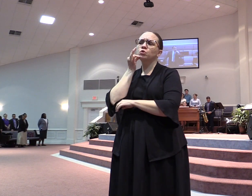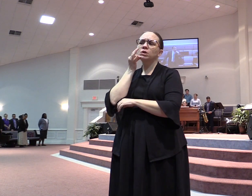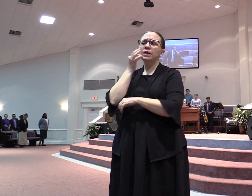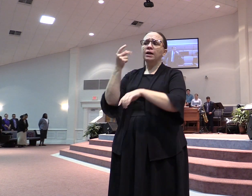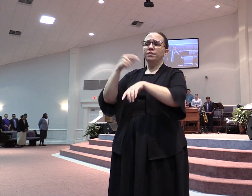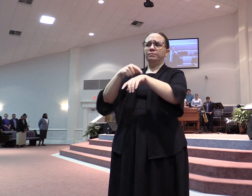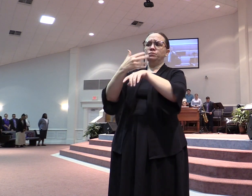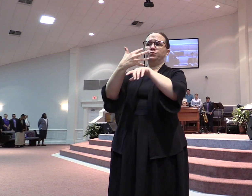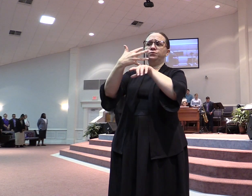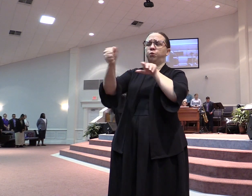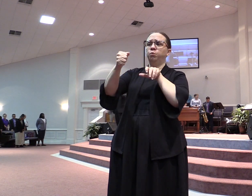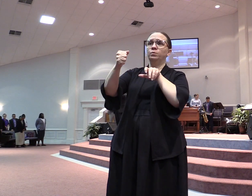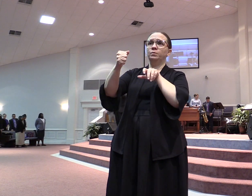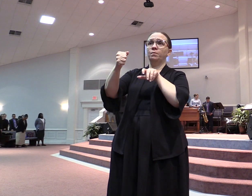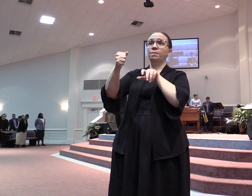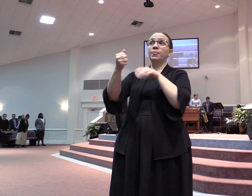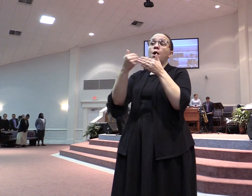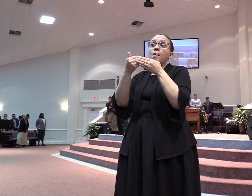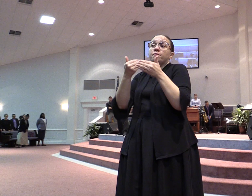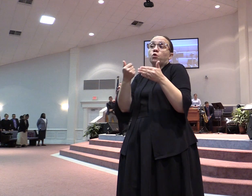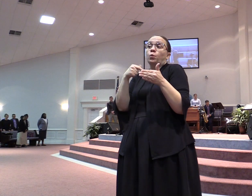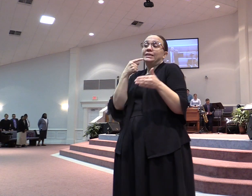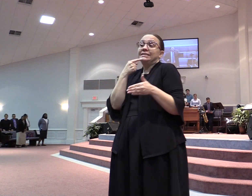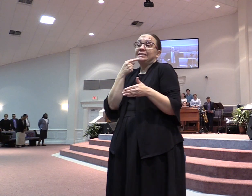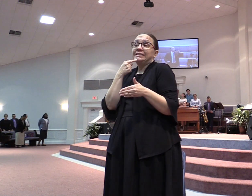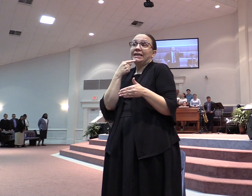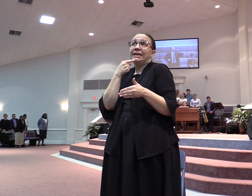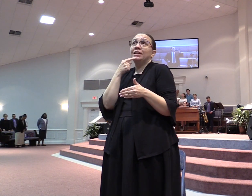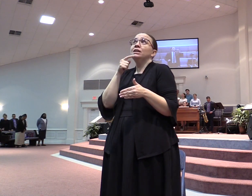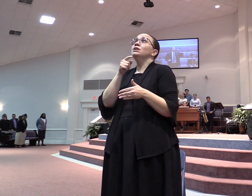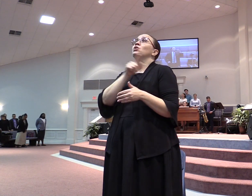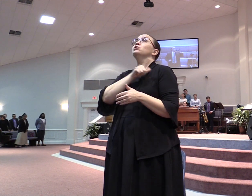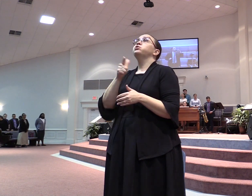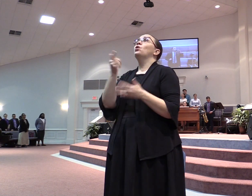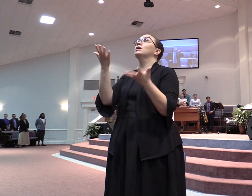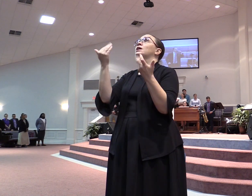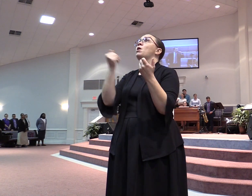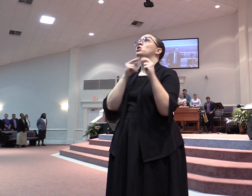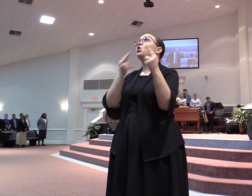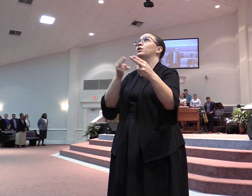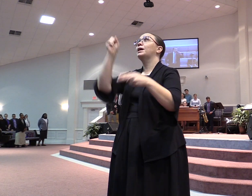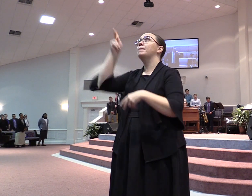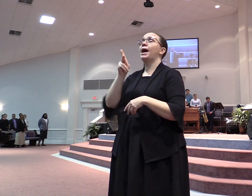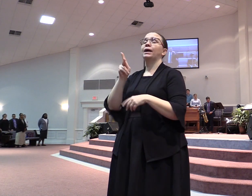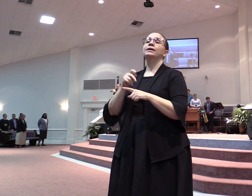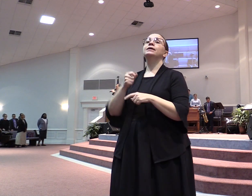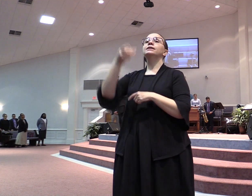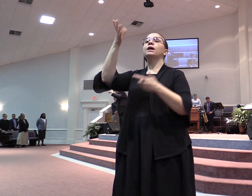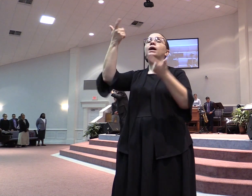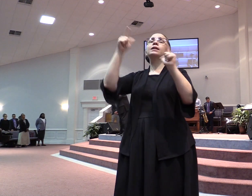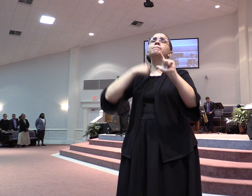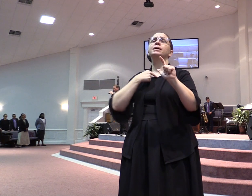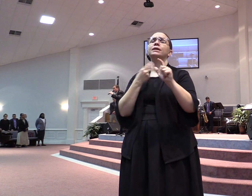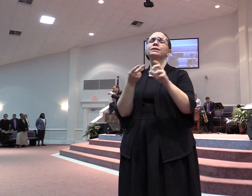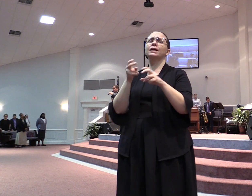raising the rapture of the church. And before we say, even so, come quickly, Lord Jesus. God, let me get